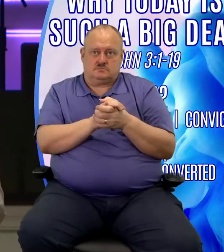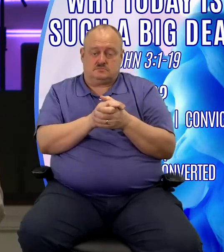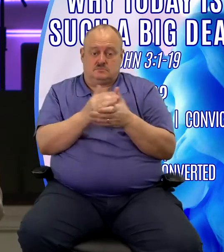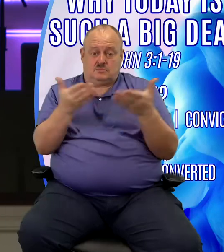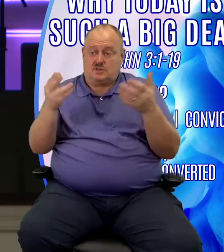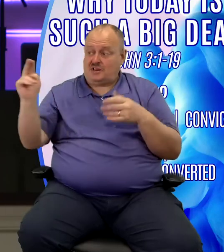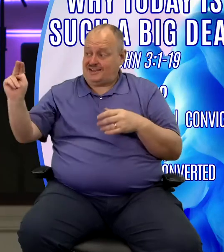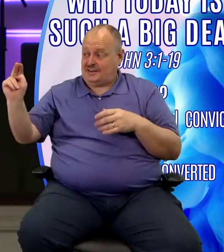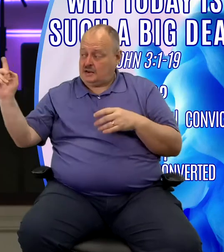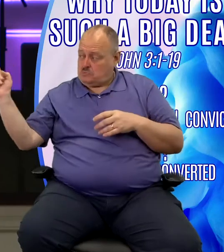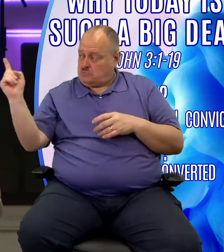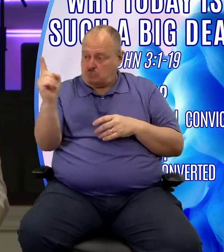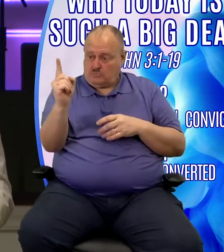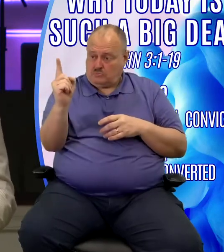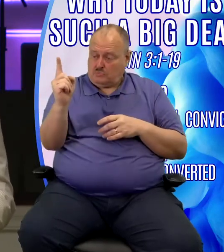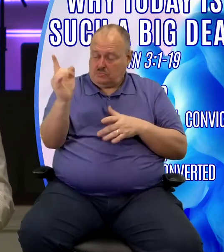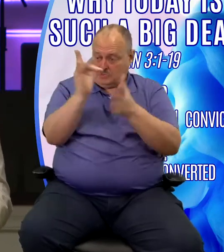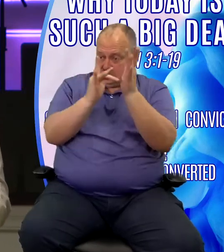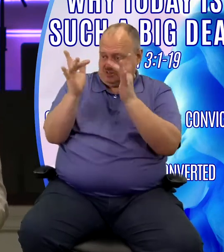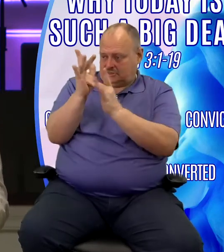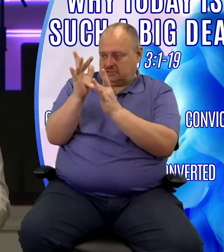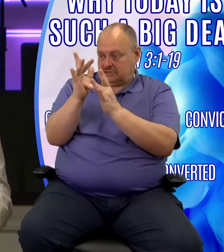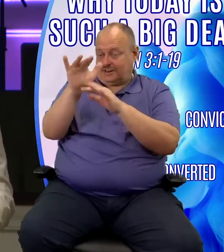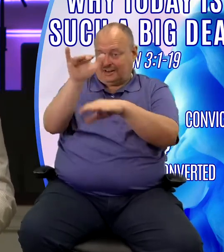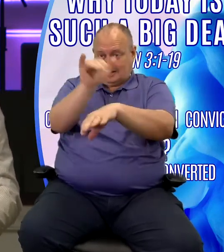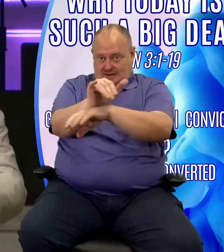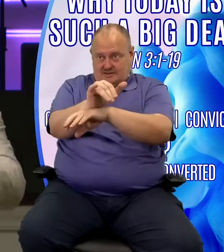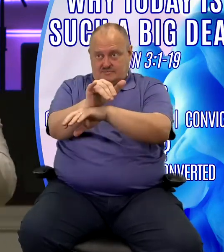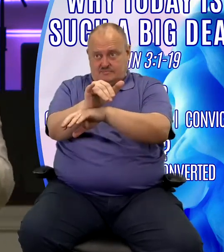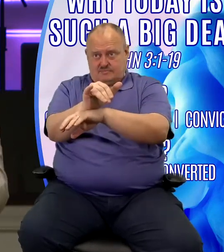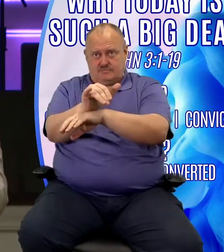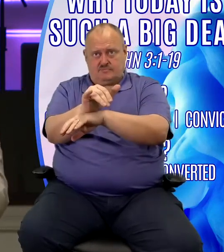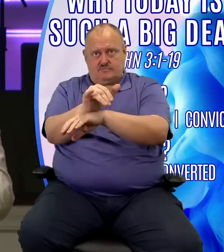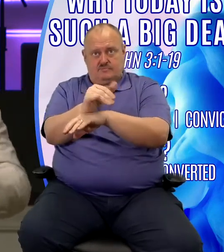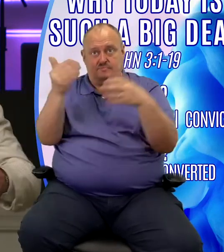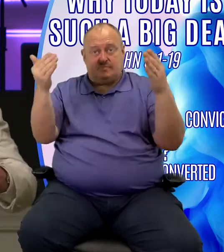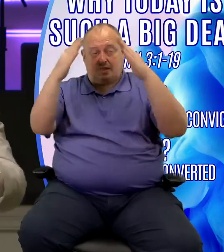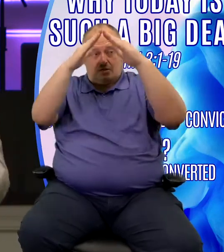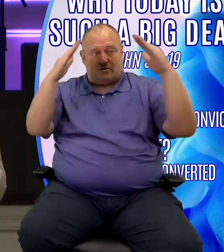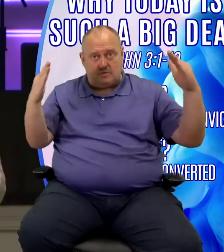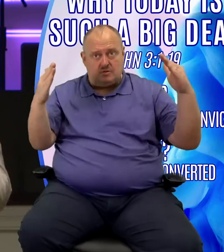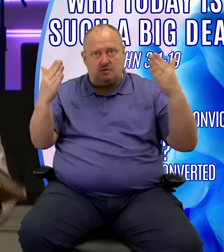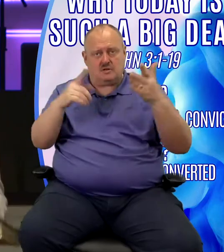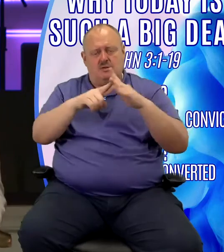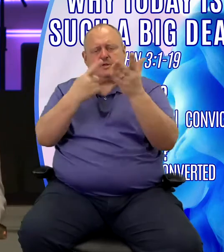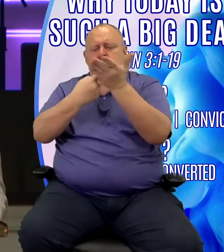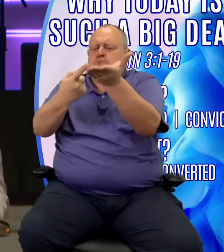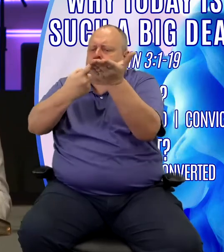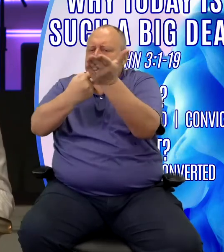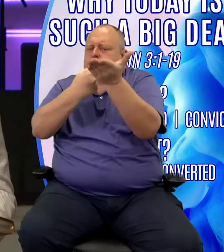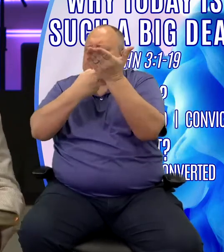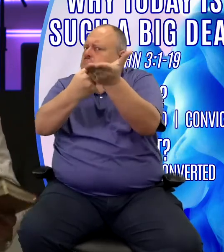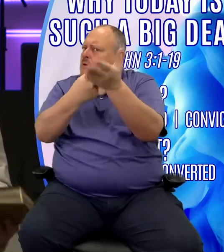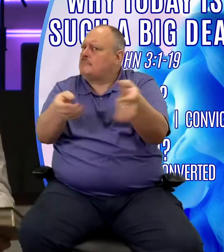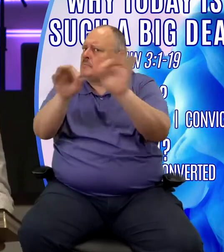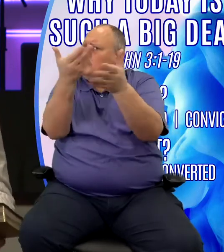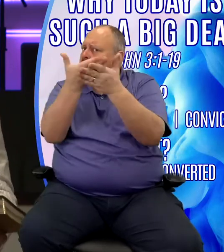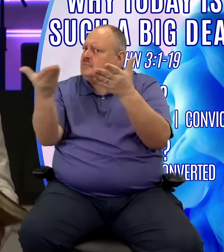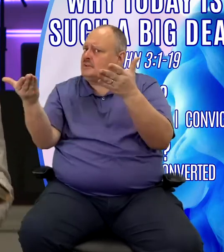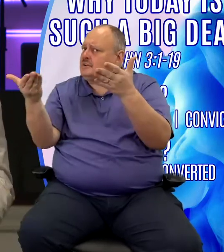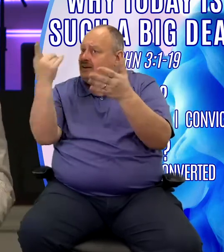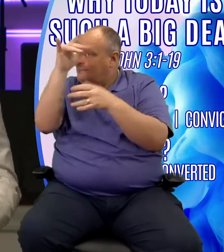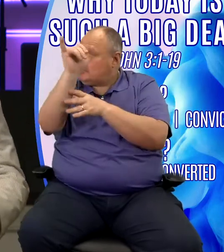Nicodemus. He approaches Jesus at night. Here they are on the rooftop, and they begin to discuss the matters of